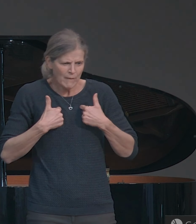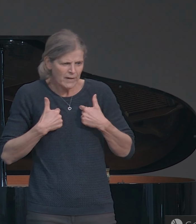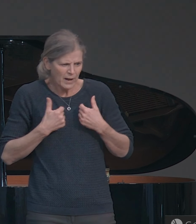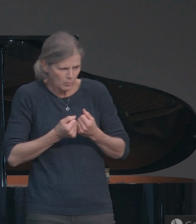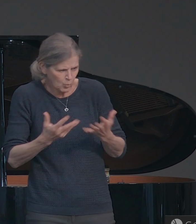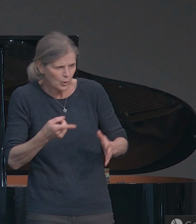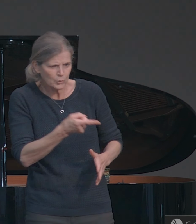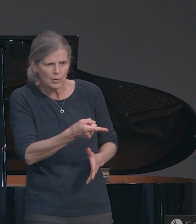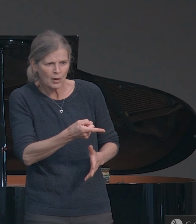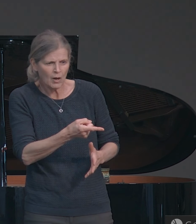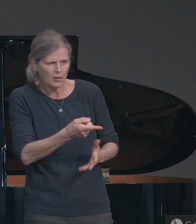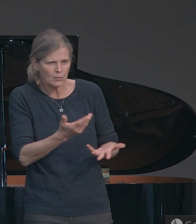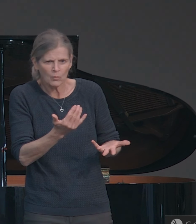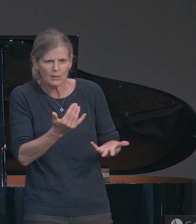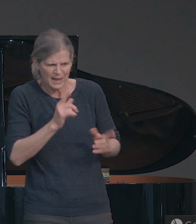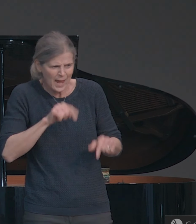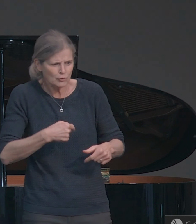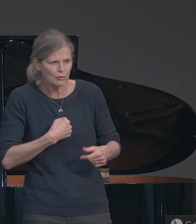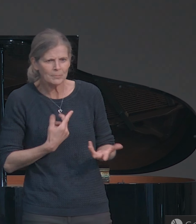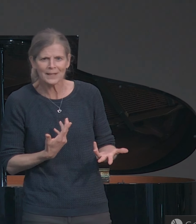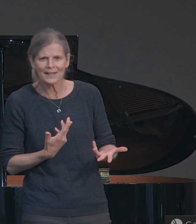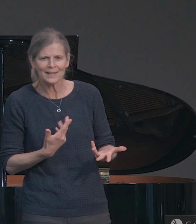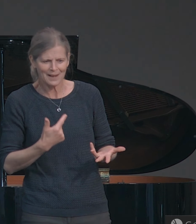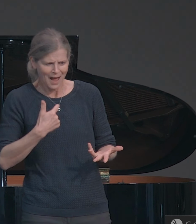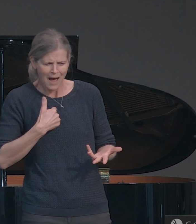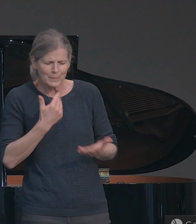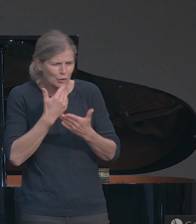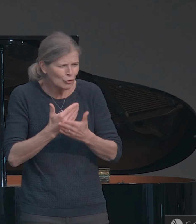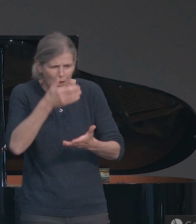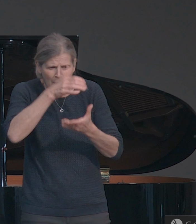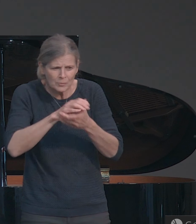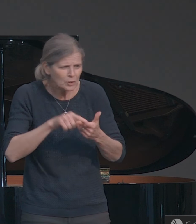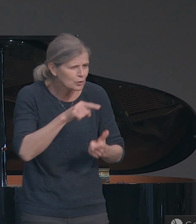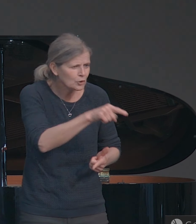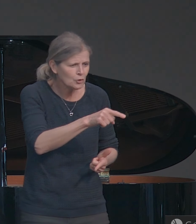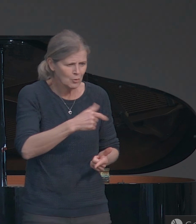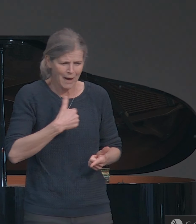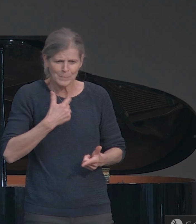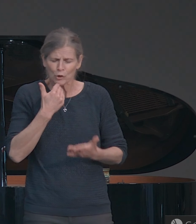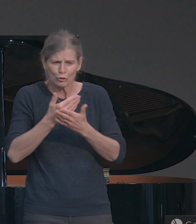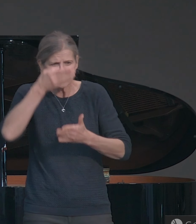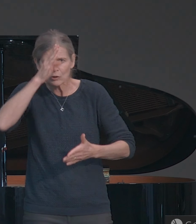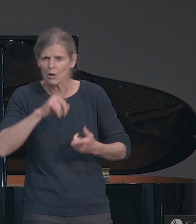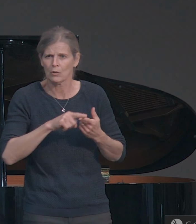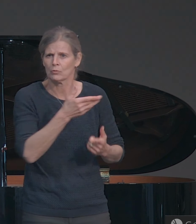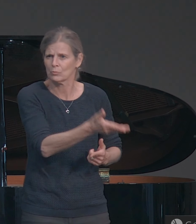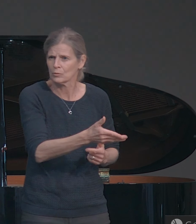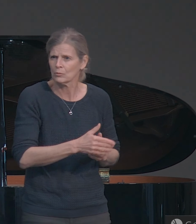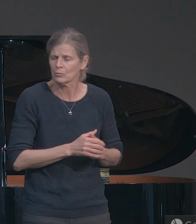I've been. This is the husband I've been to you. This is the God I have been to you.